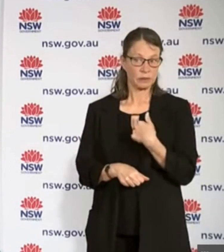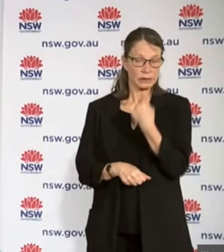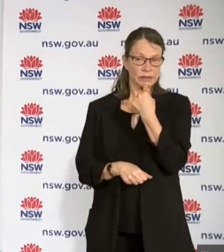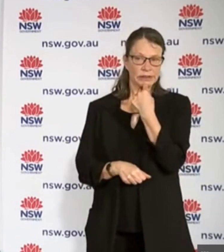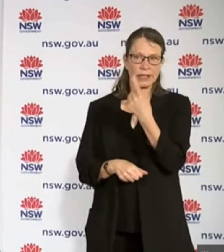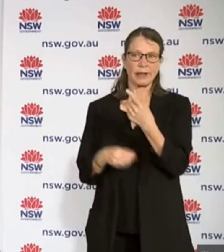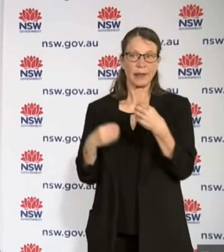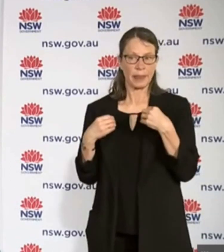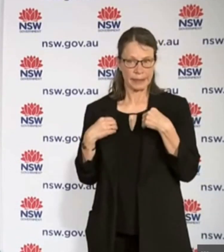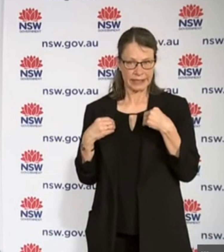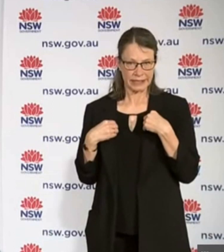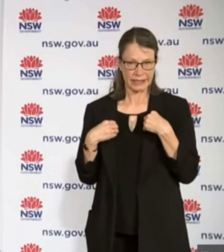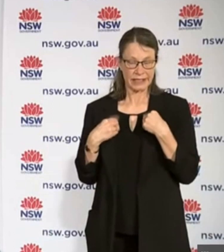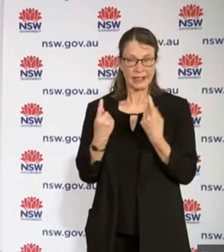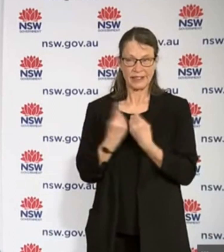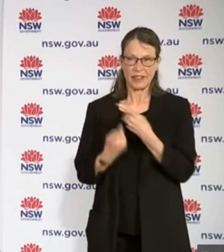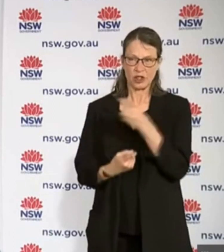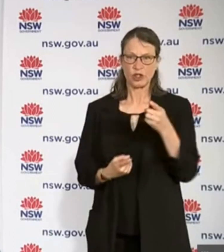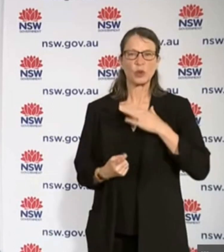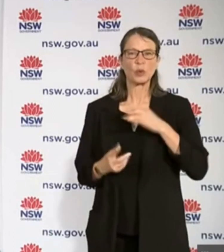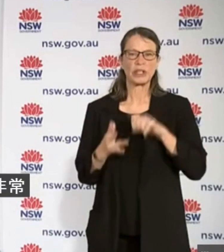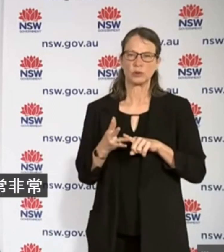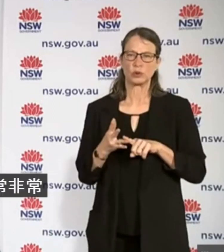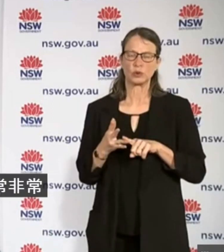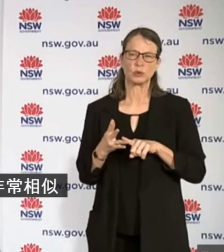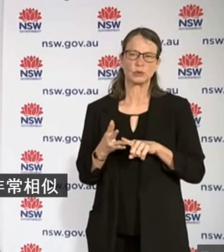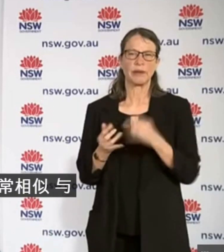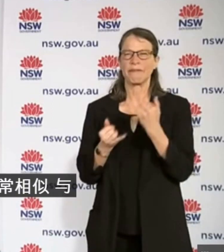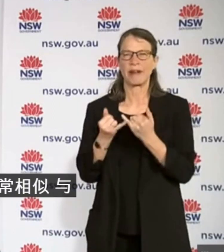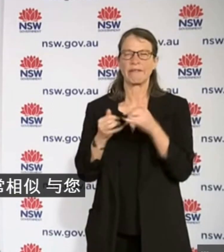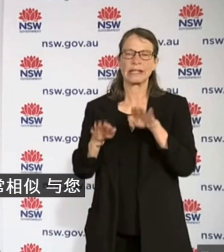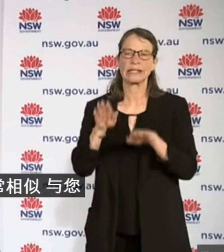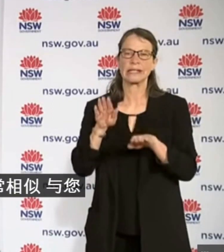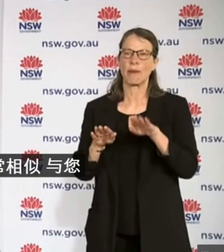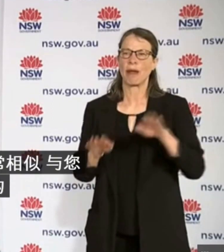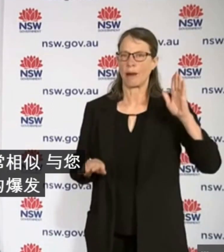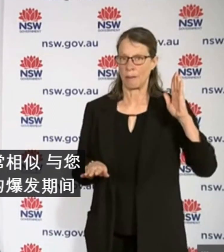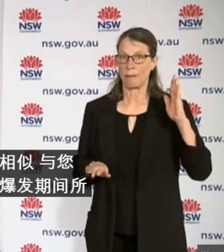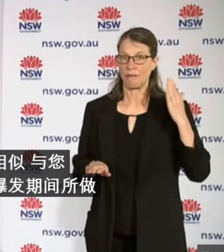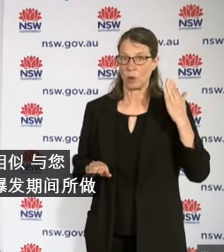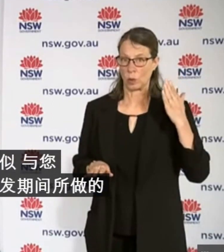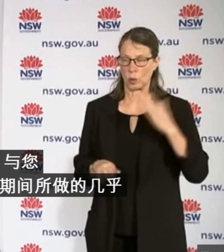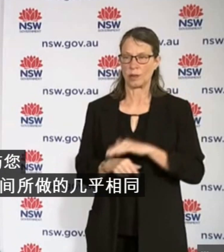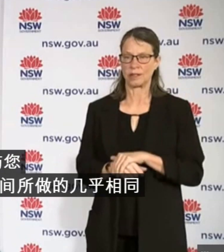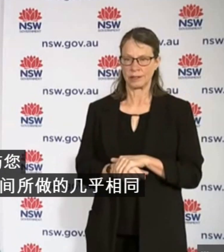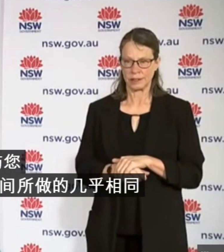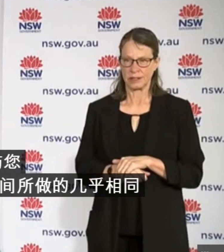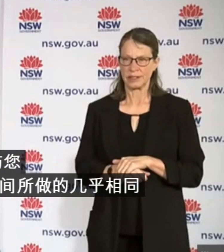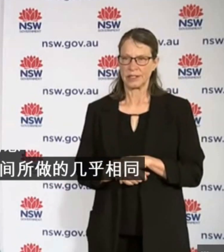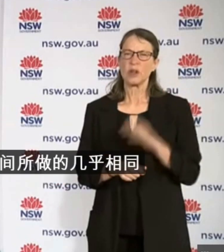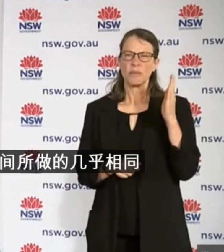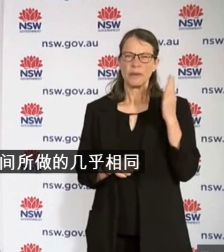to do is very, very similar, pretty much the same as what you did during previous outbreaks,